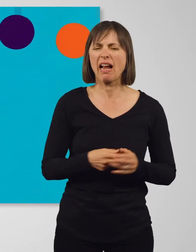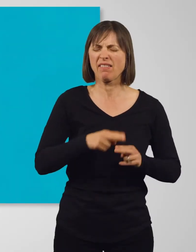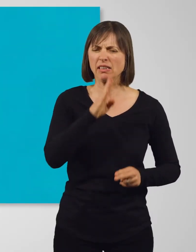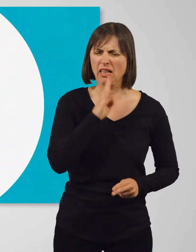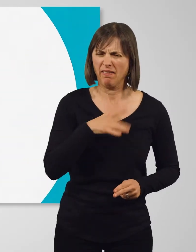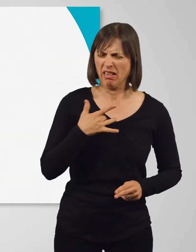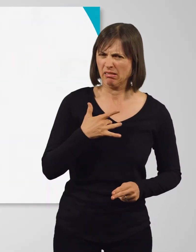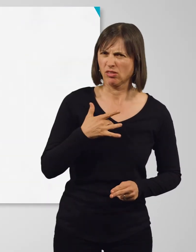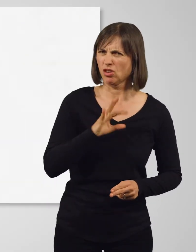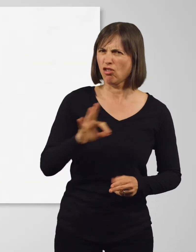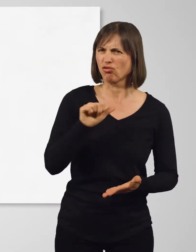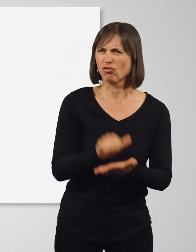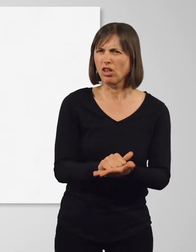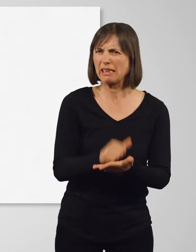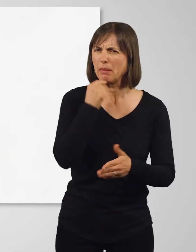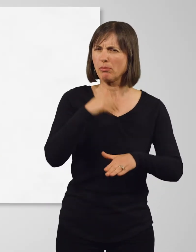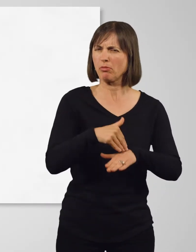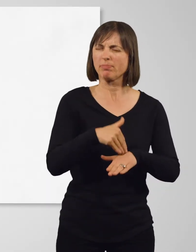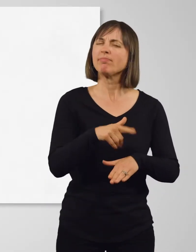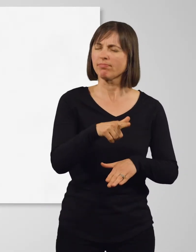If it becomes a problem, speak to your doctor for advice.